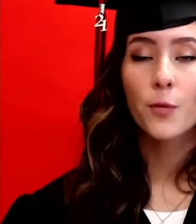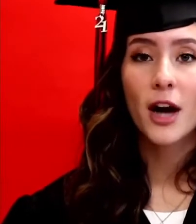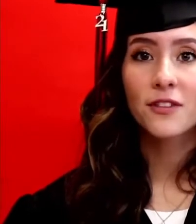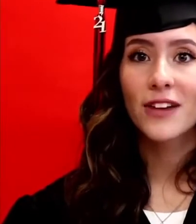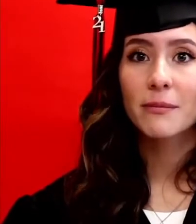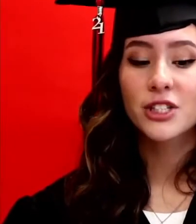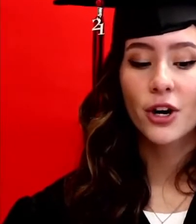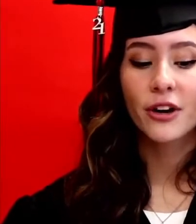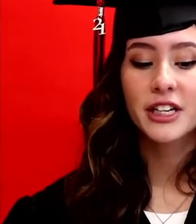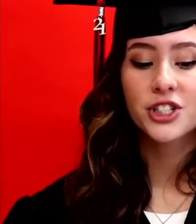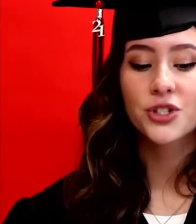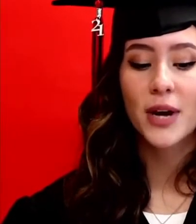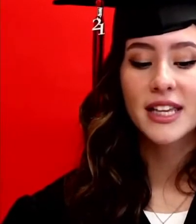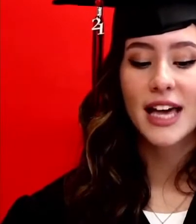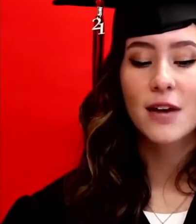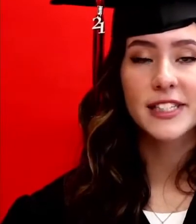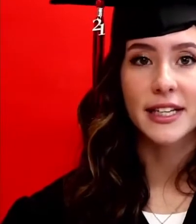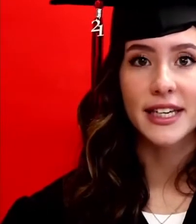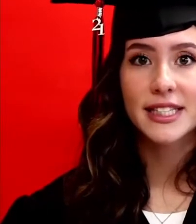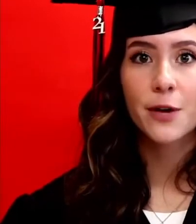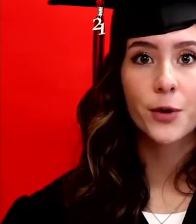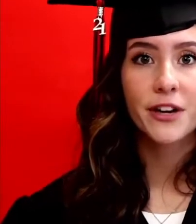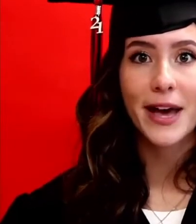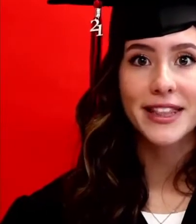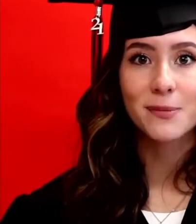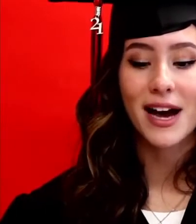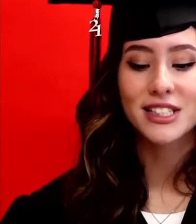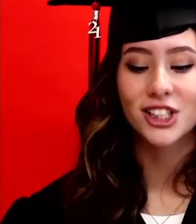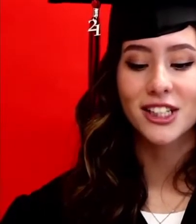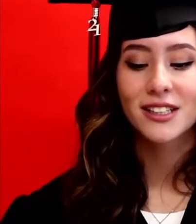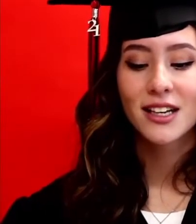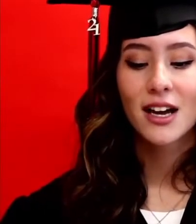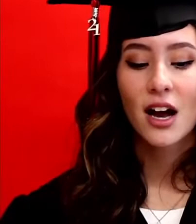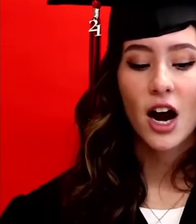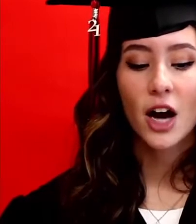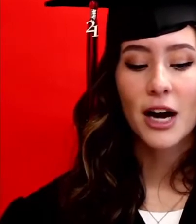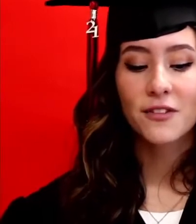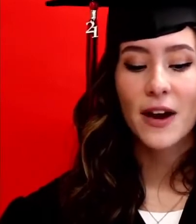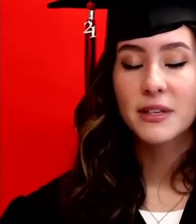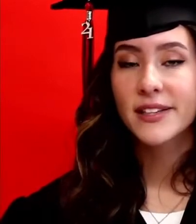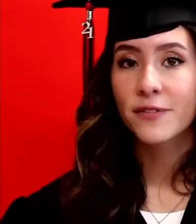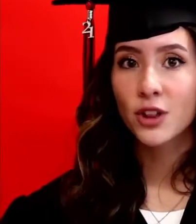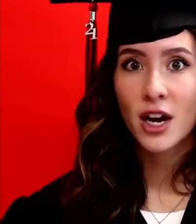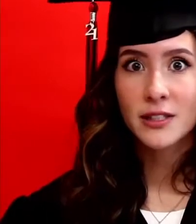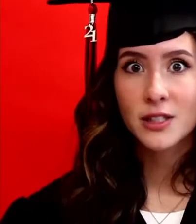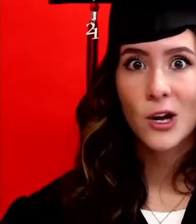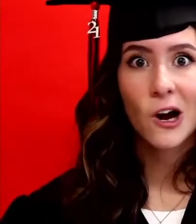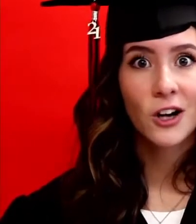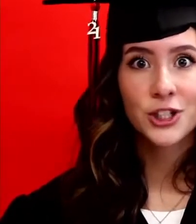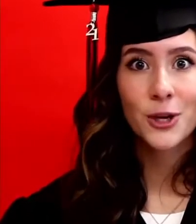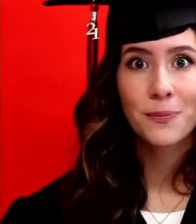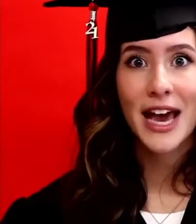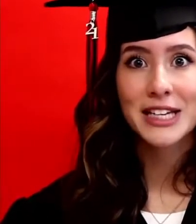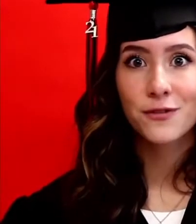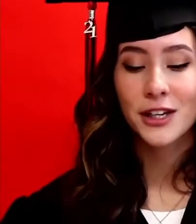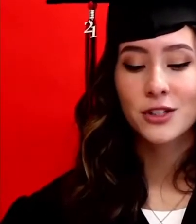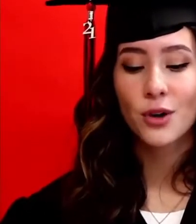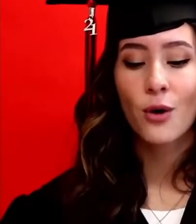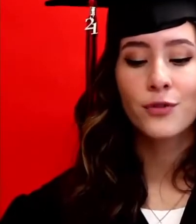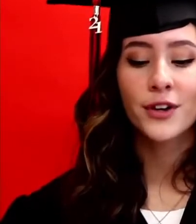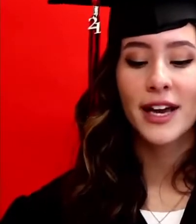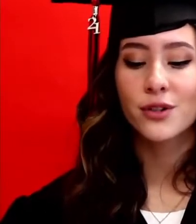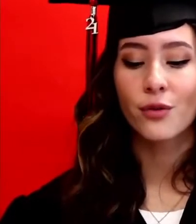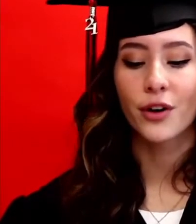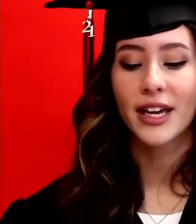test of our Rocket family's courage, strength, and resilience, it would have been this past year. Our Rocket family suffered loss, hardship, and